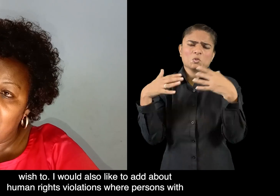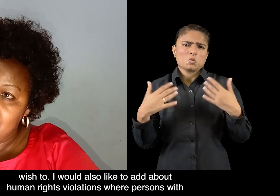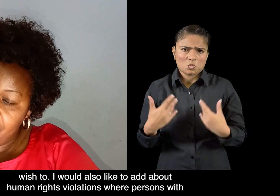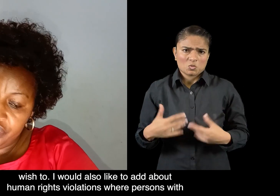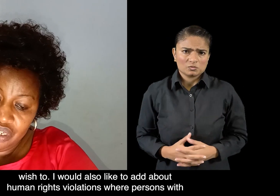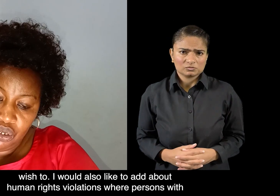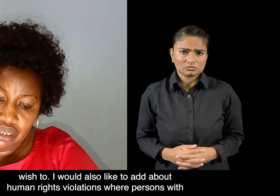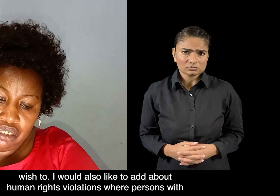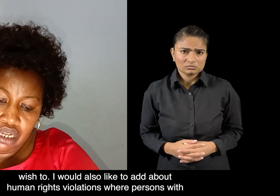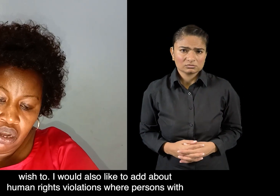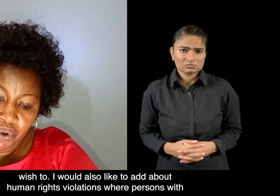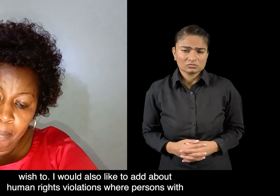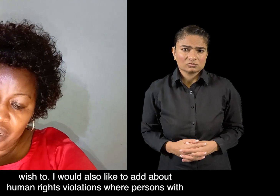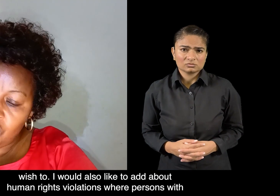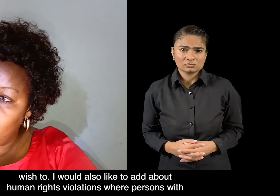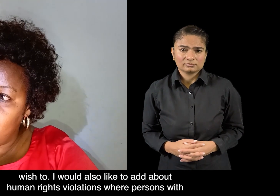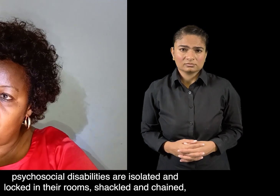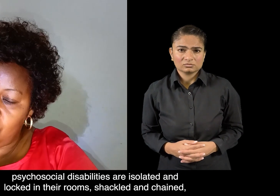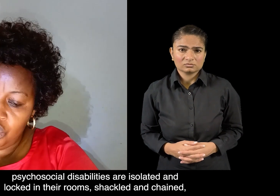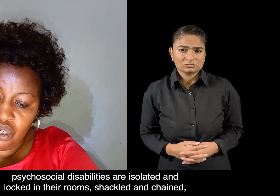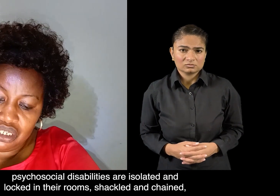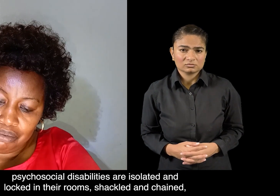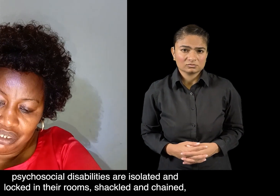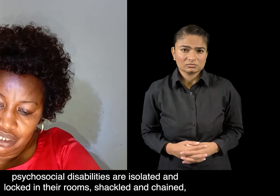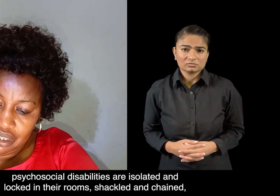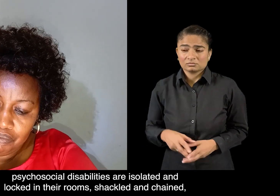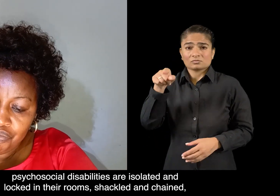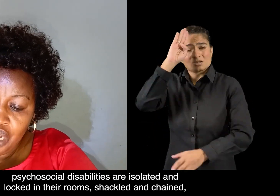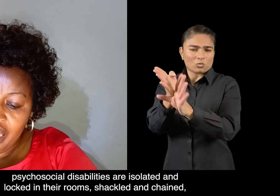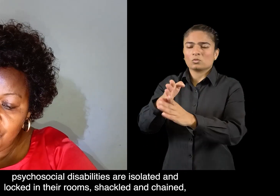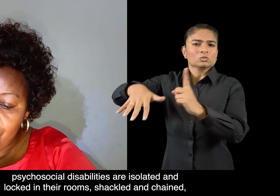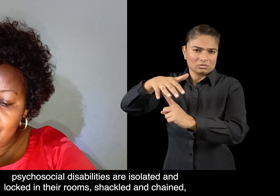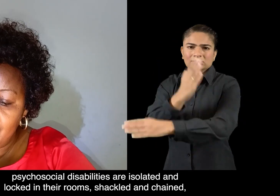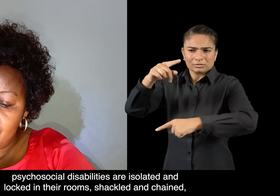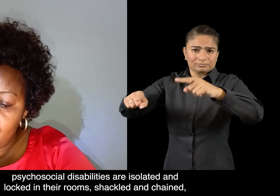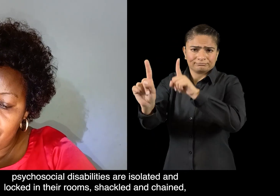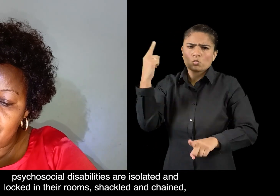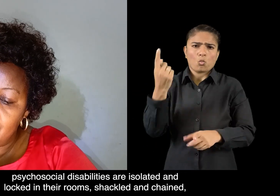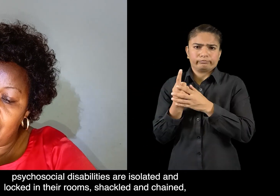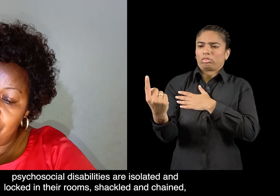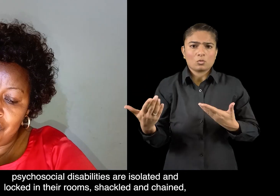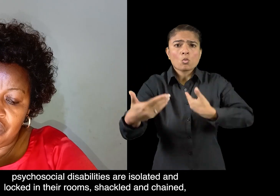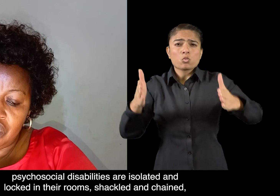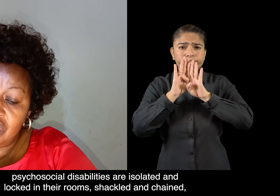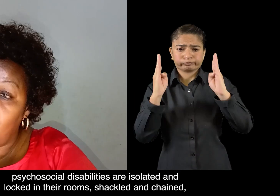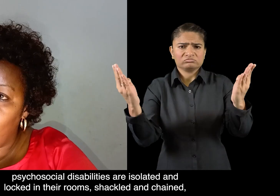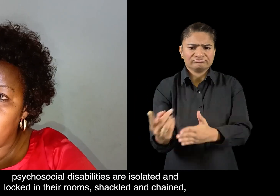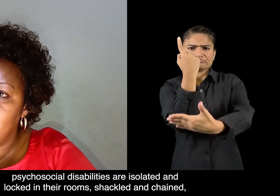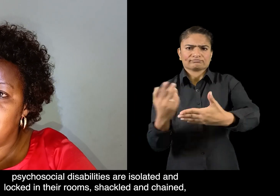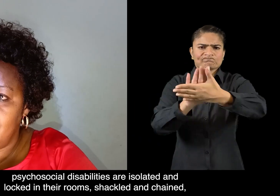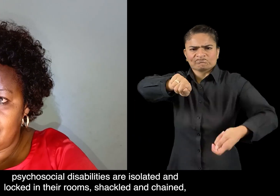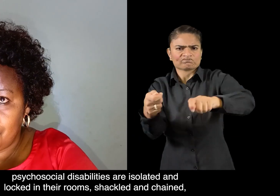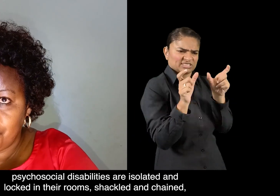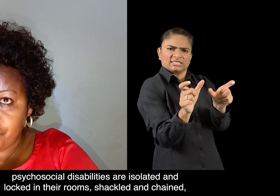human rights violations, where persons with psychosocial disabilities are isolated and locked in their rooms, shackled